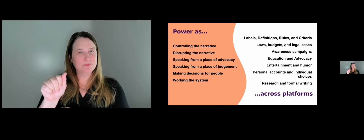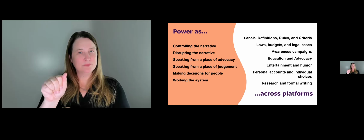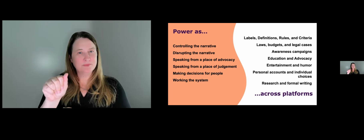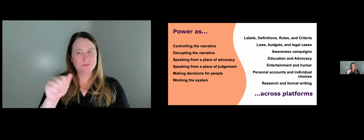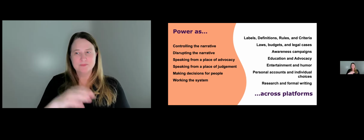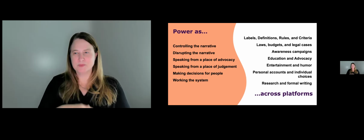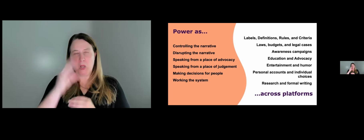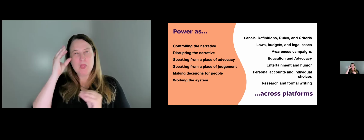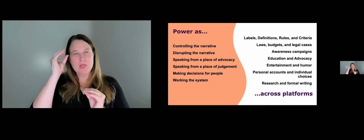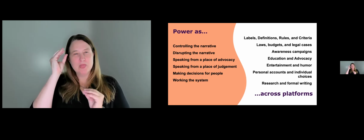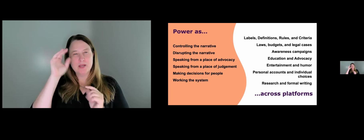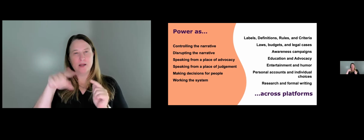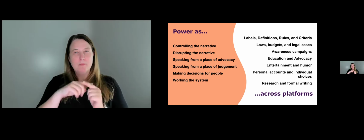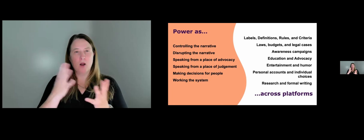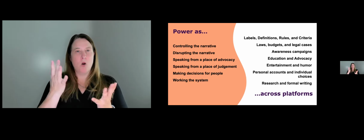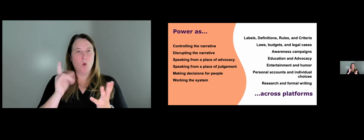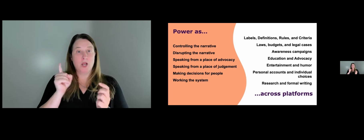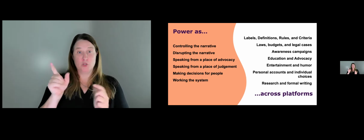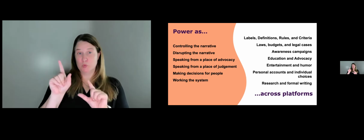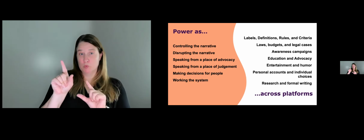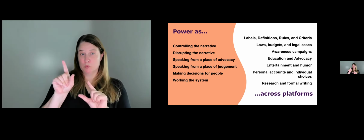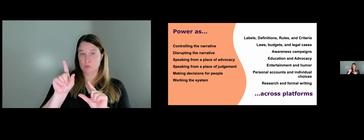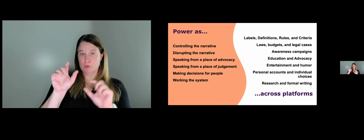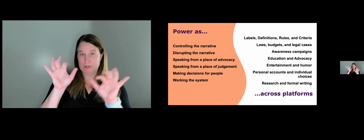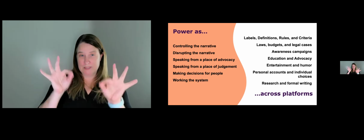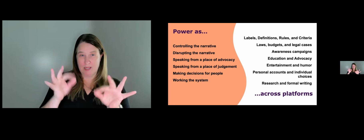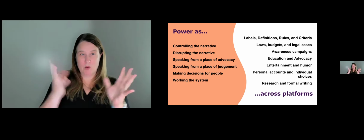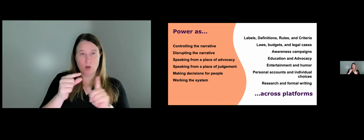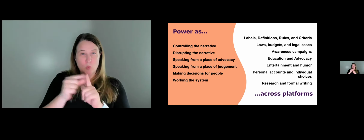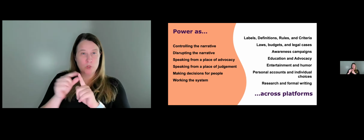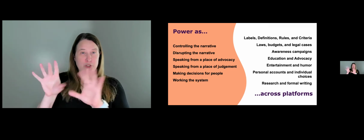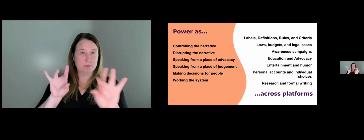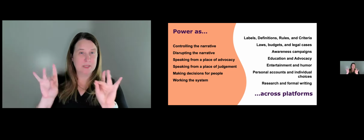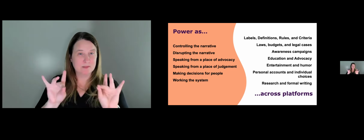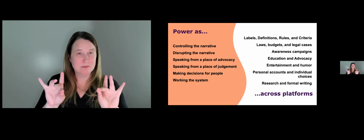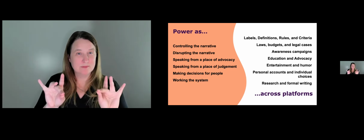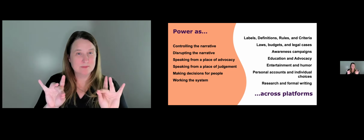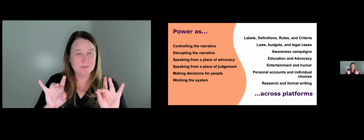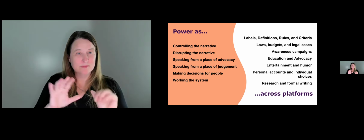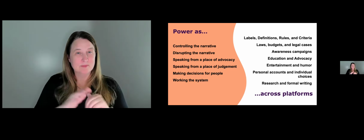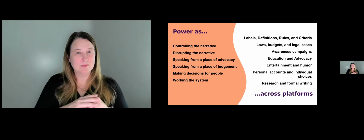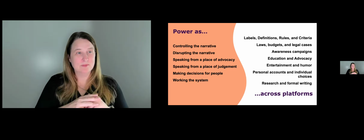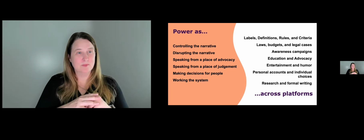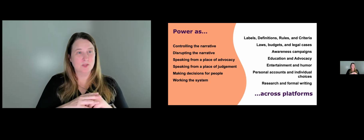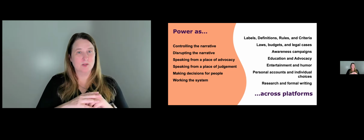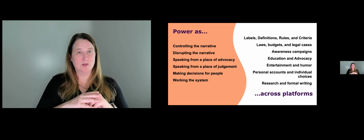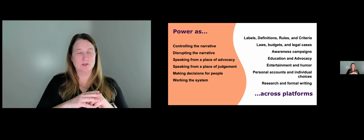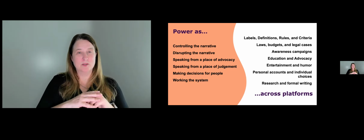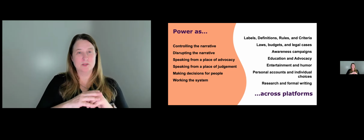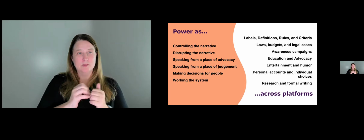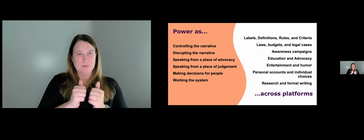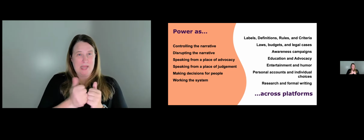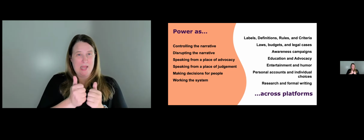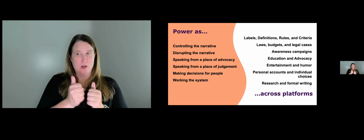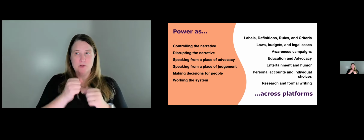and understand disability. So thinking about what words